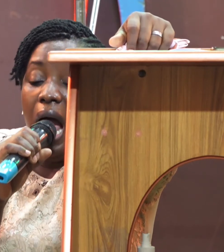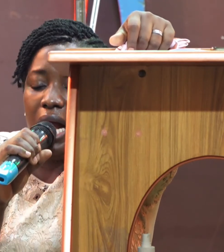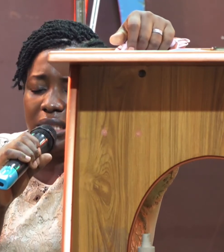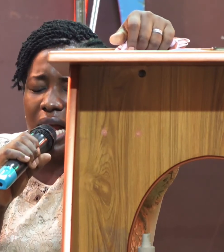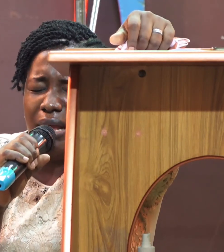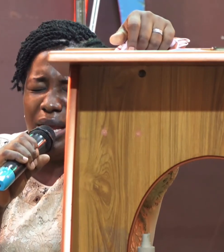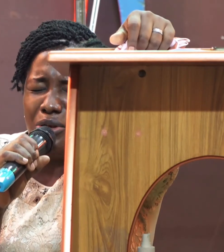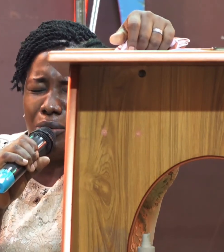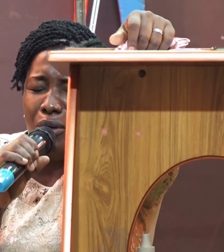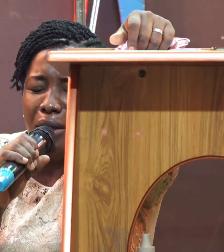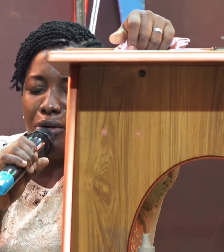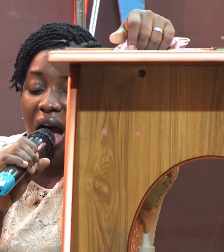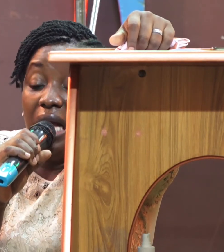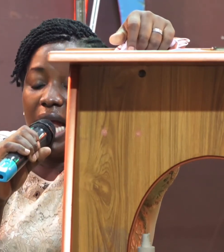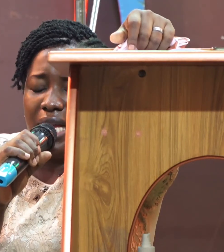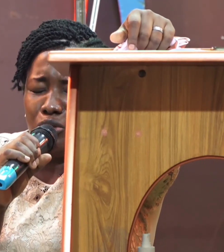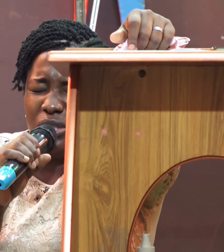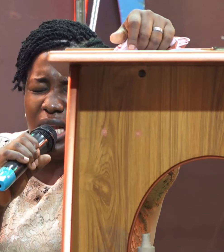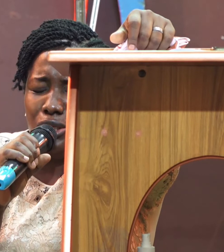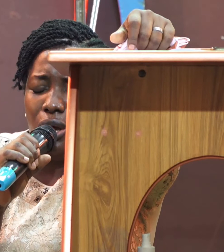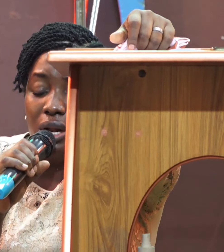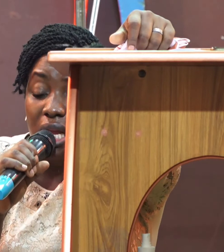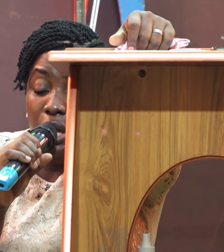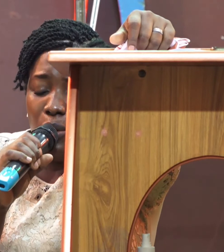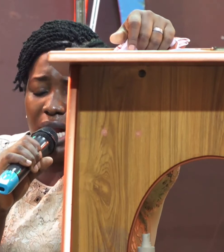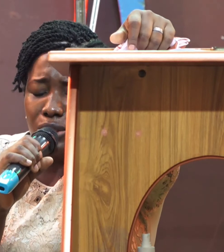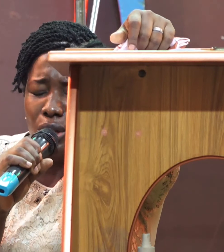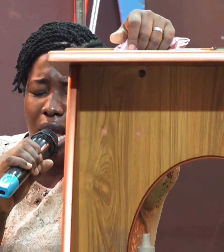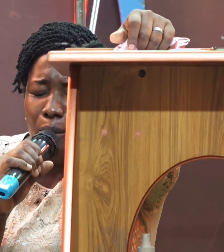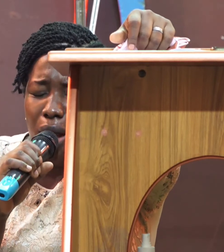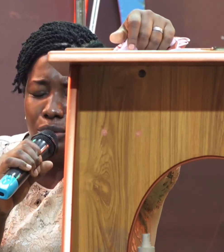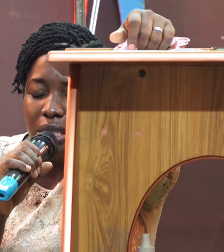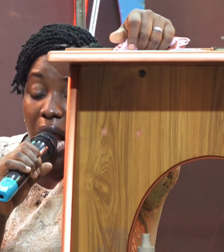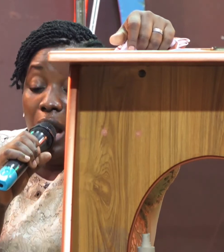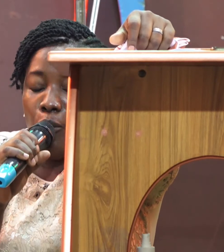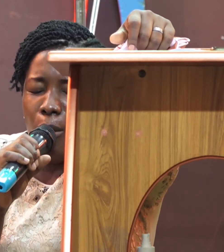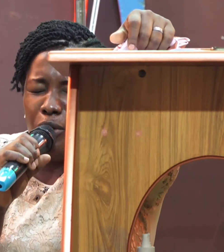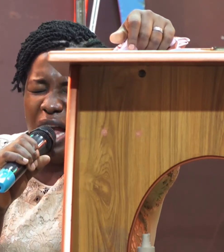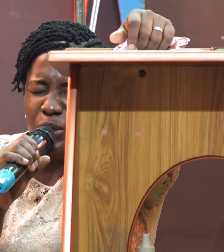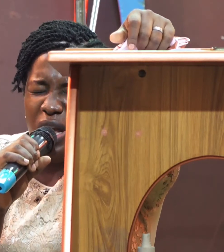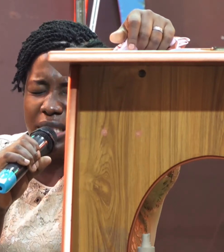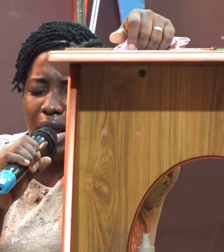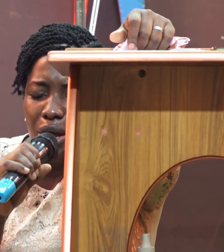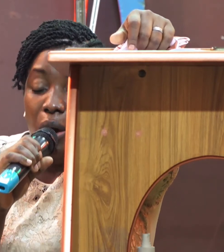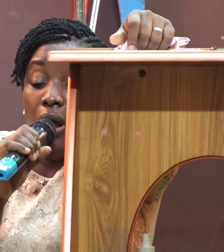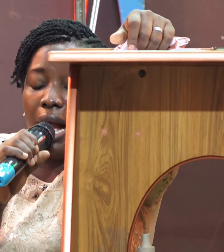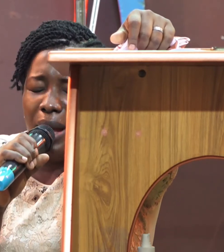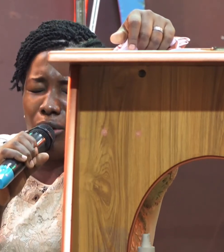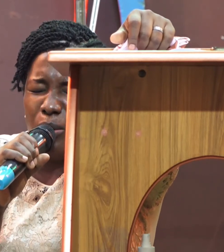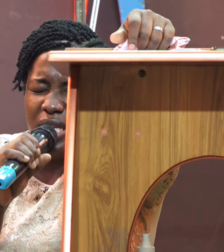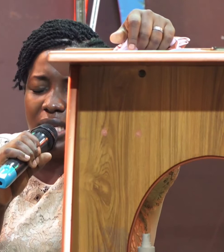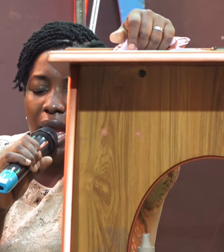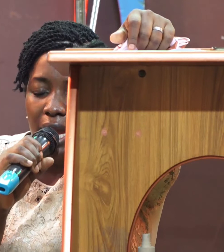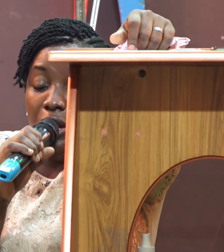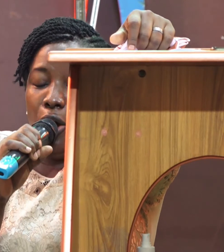okuwangulwa alichale medde okuwangulwa na yetuse joli kwa katonda wanguza kwa mulwanyi wentalo